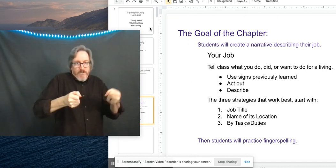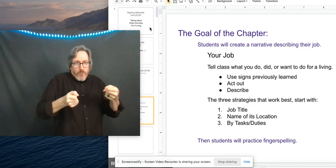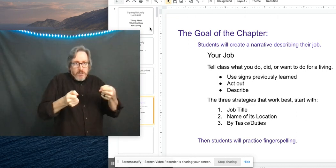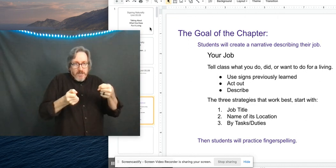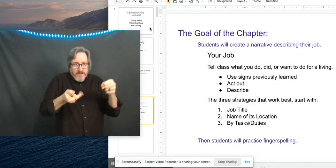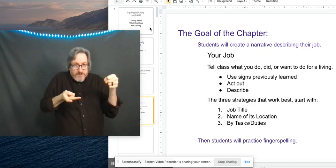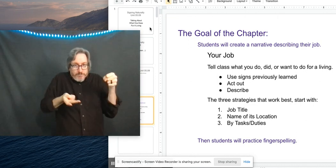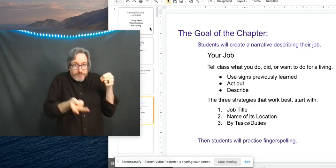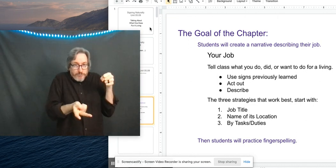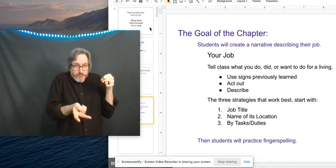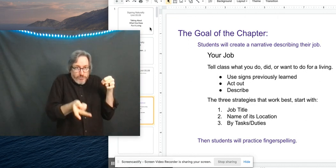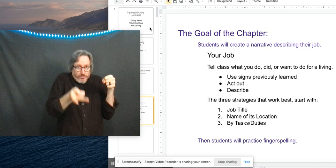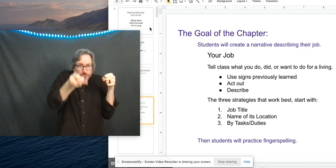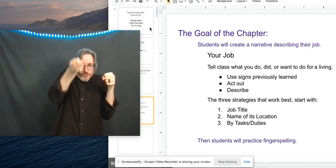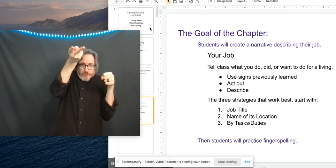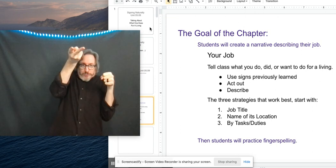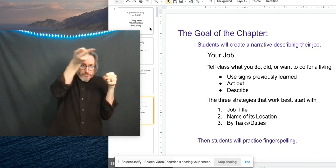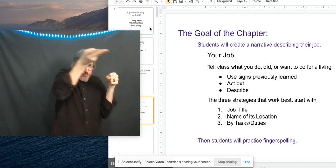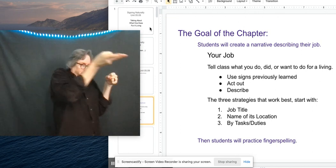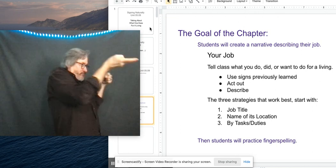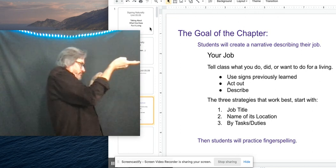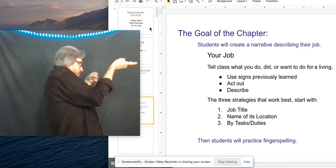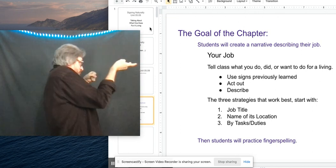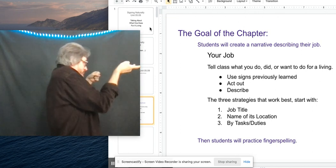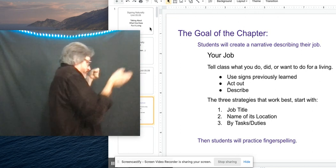drive a forklift.